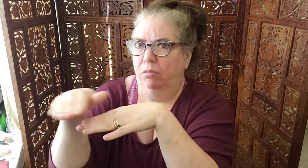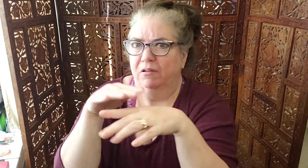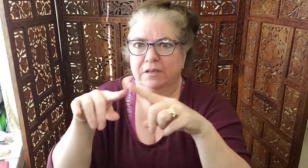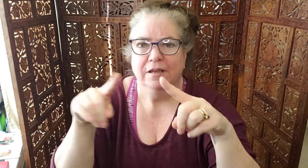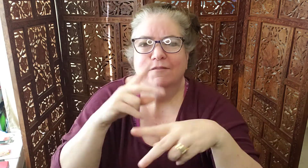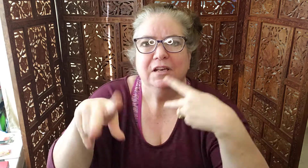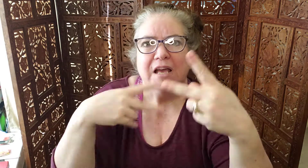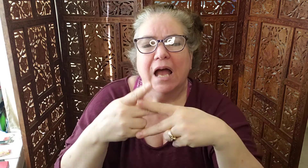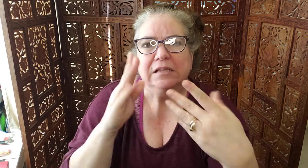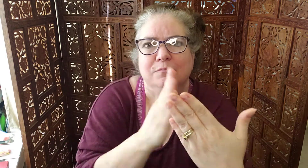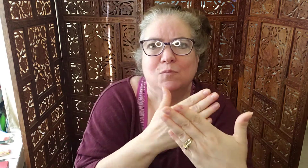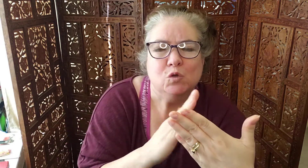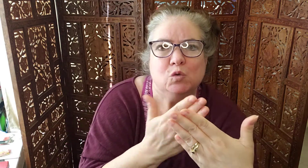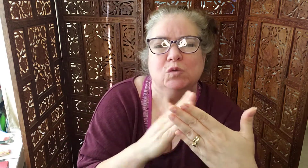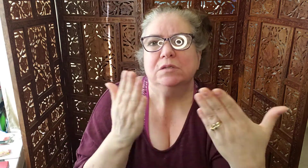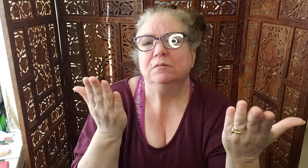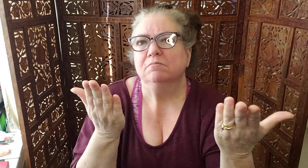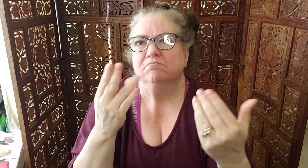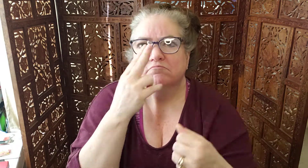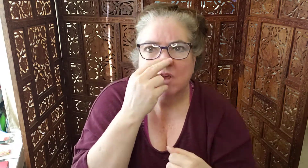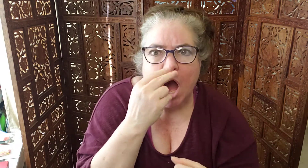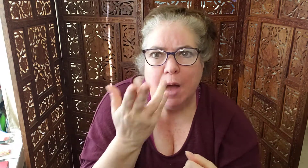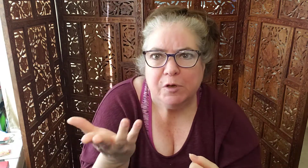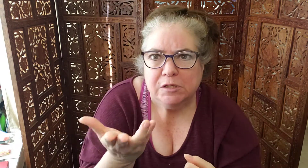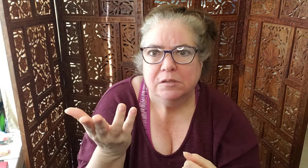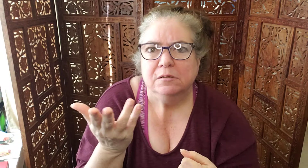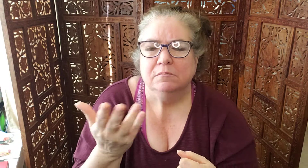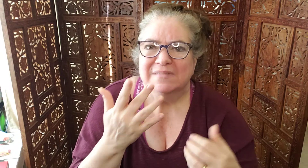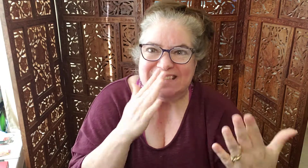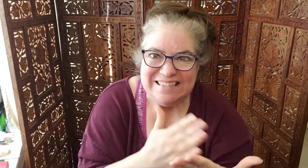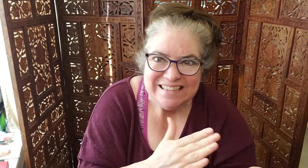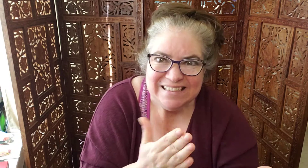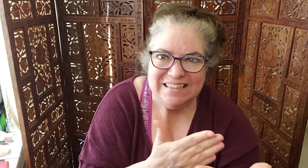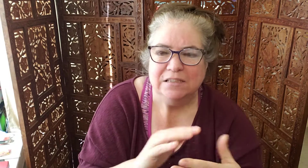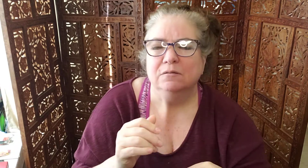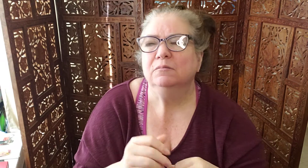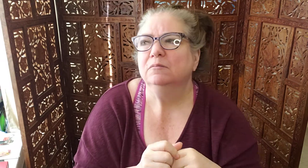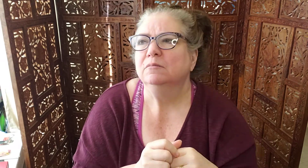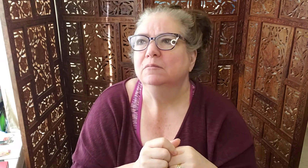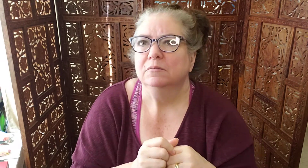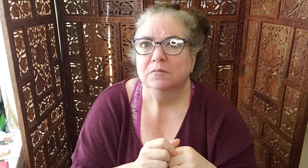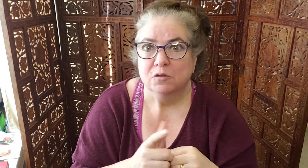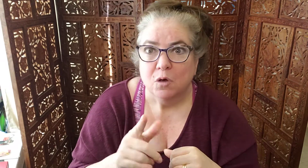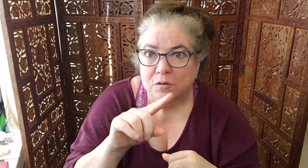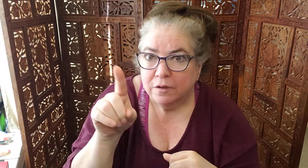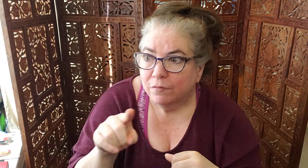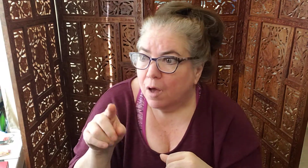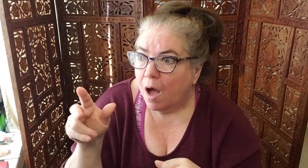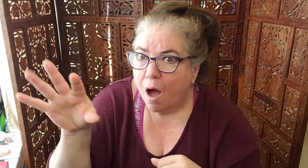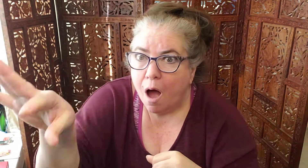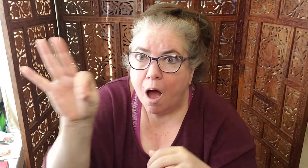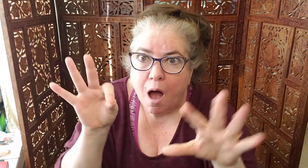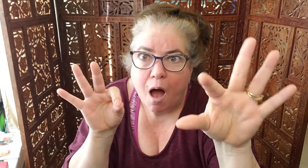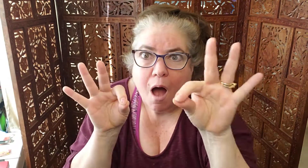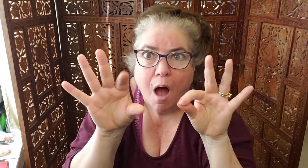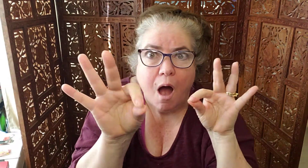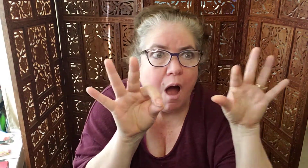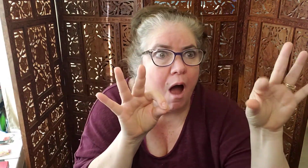ethnic, comedy routines, and he would wed it all together. Here's a song